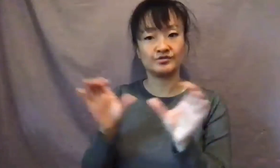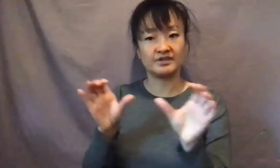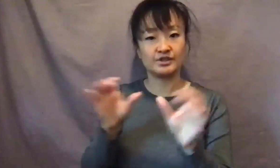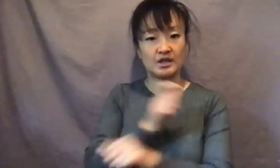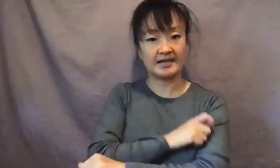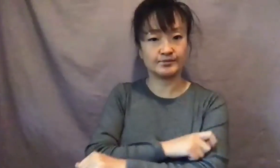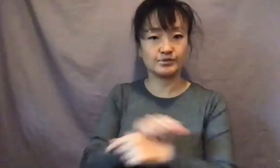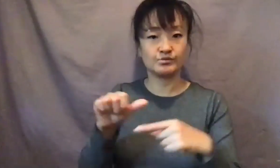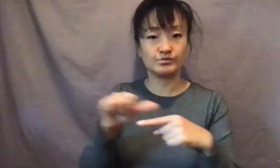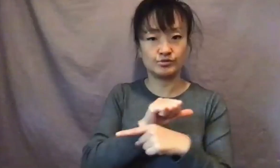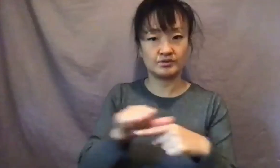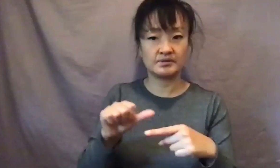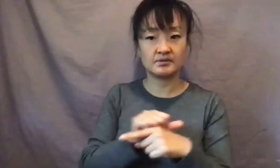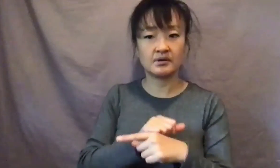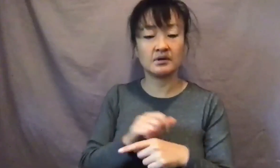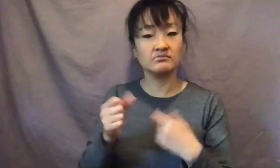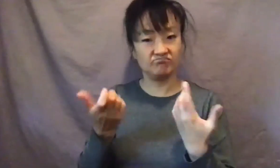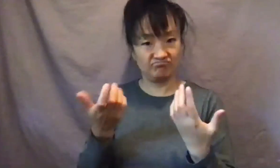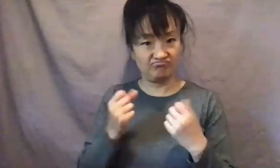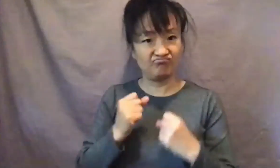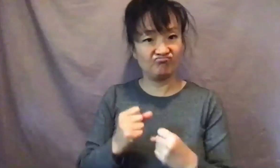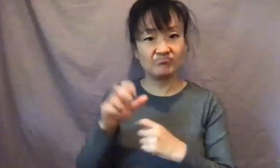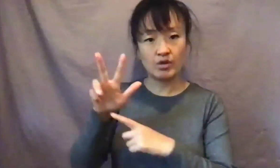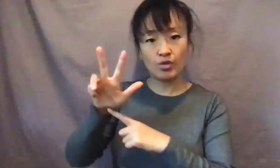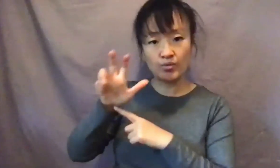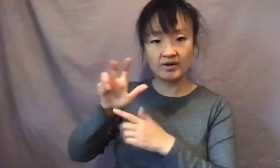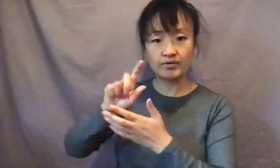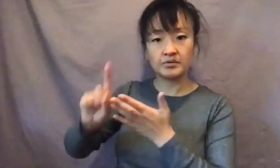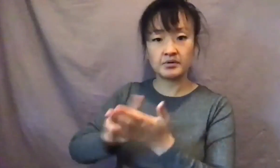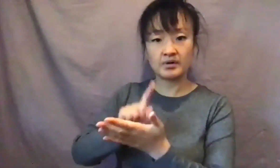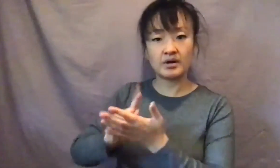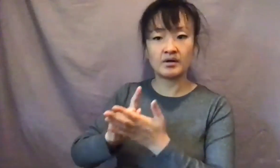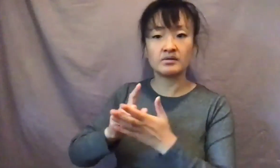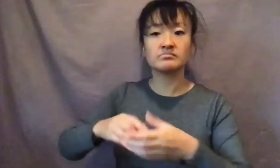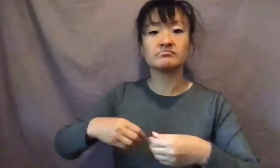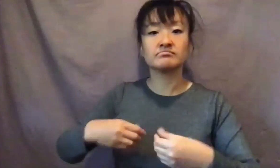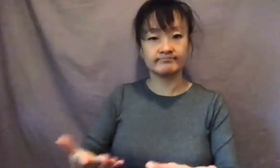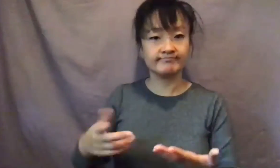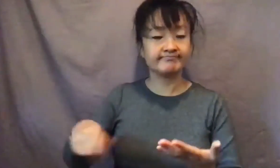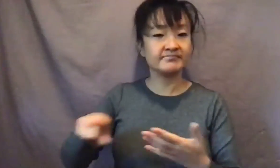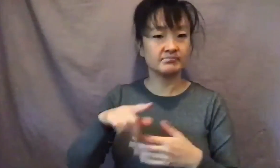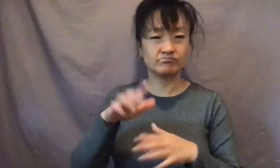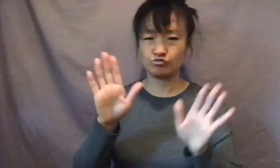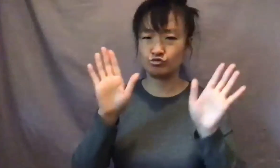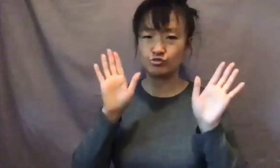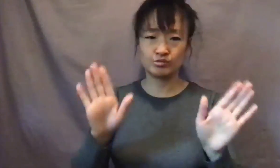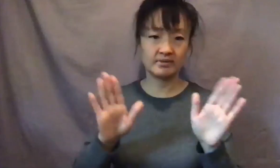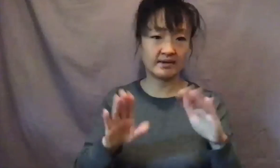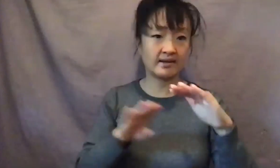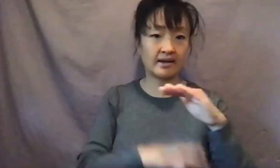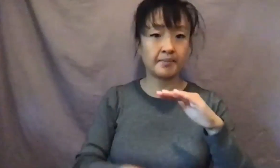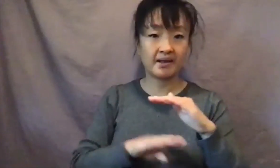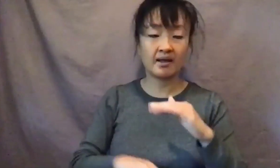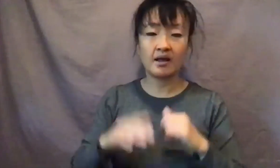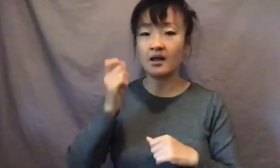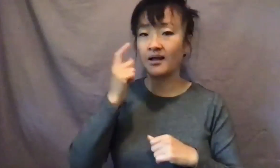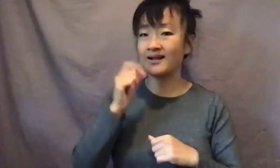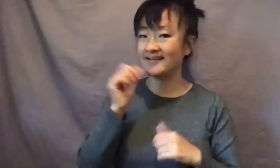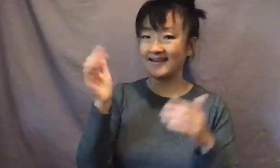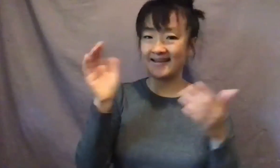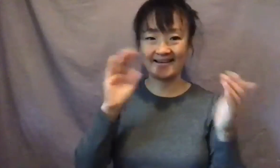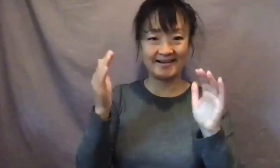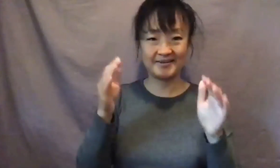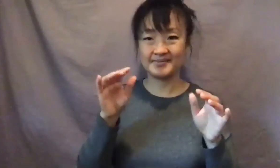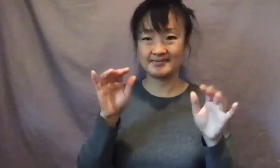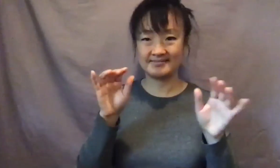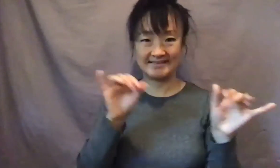a substantial 300 hours of giving them some great basics, but it's not in comparison to what